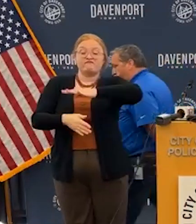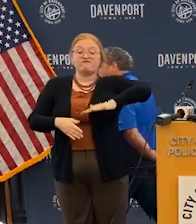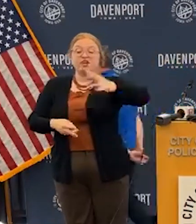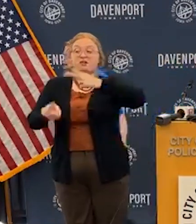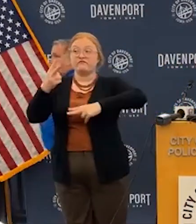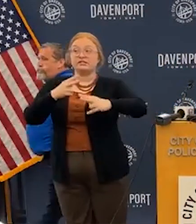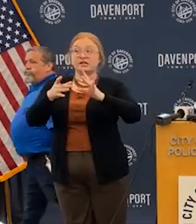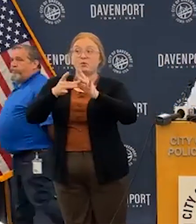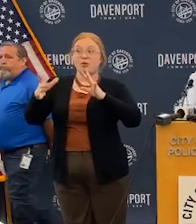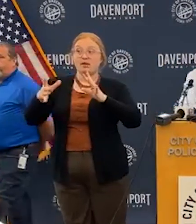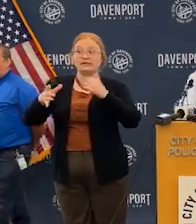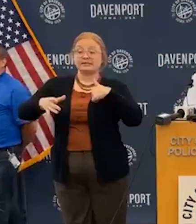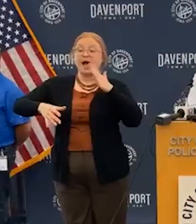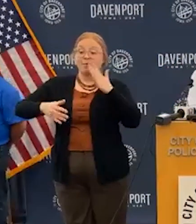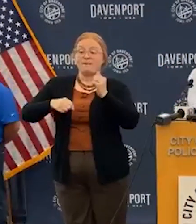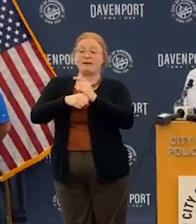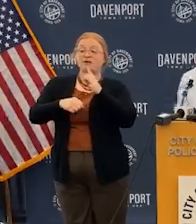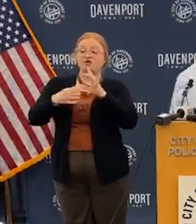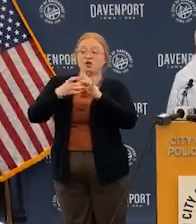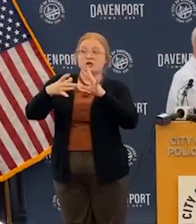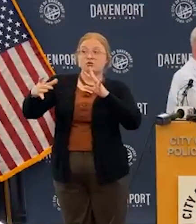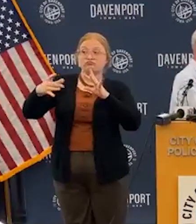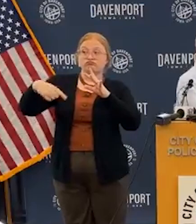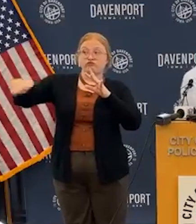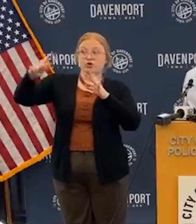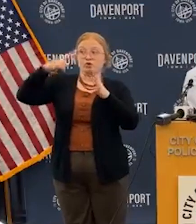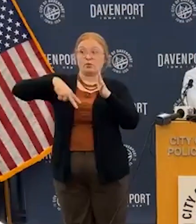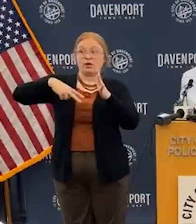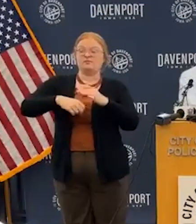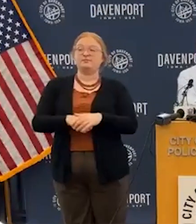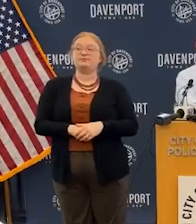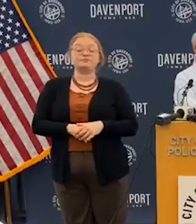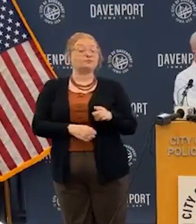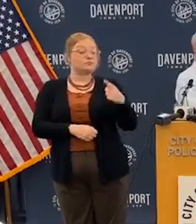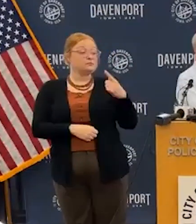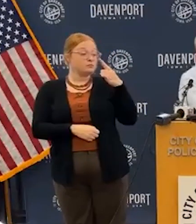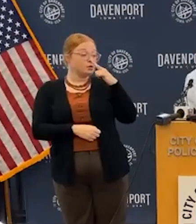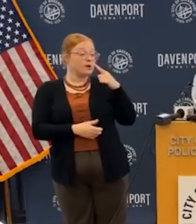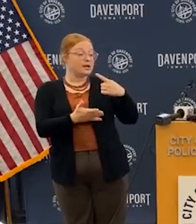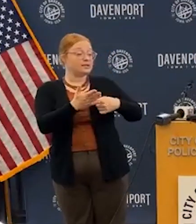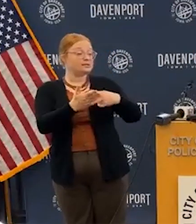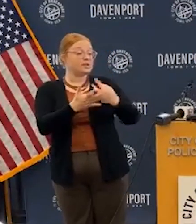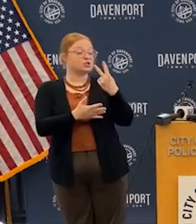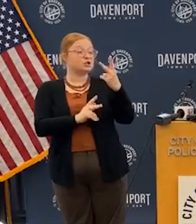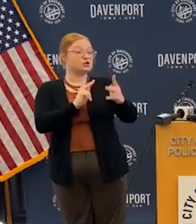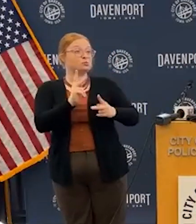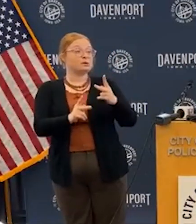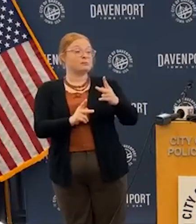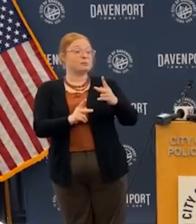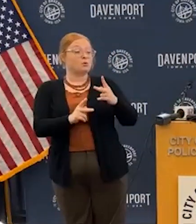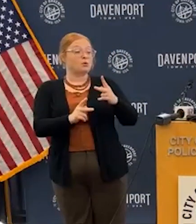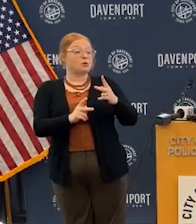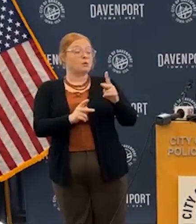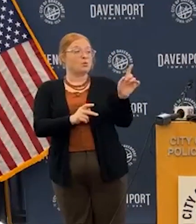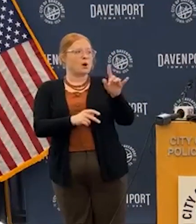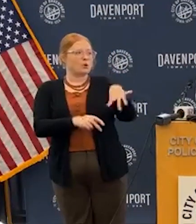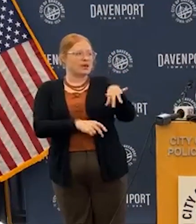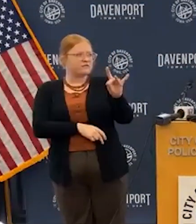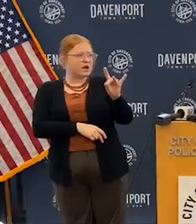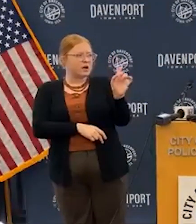Chief Bladel, could you talk about the two people unaccounted for who were found? Where were they located?